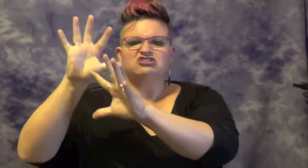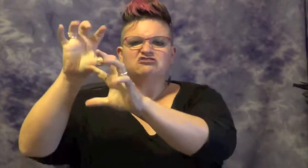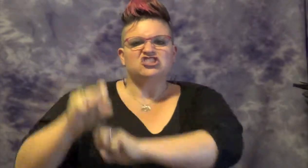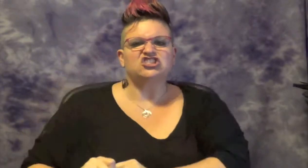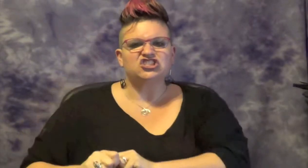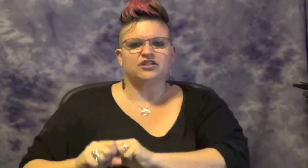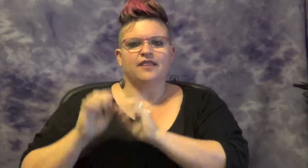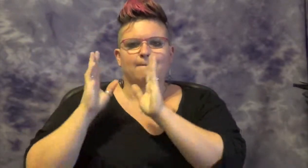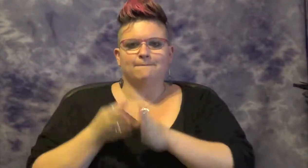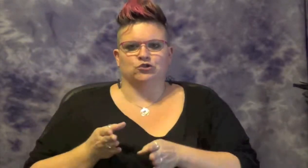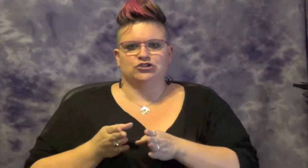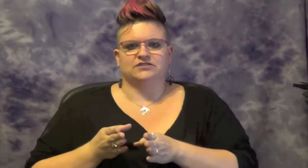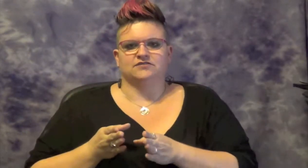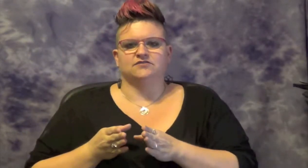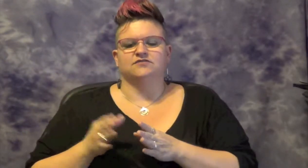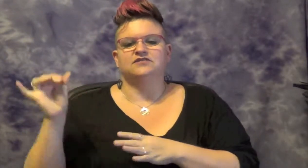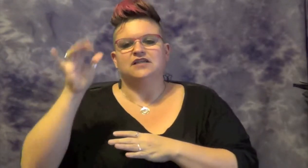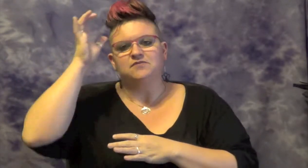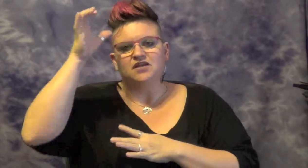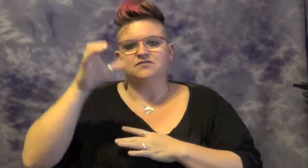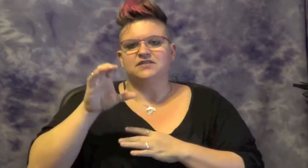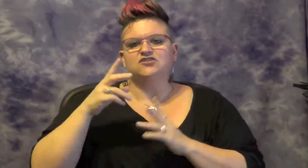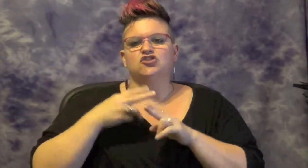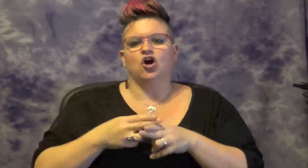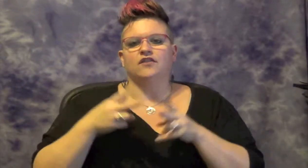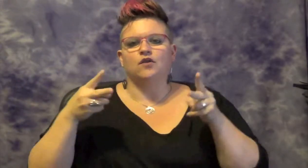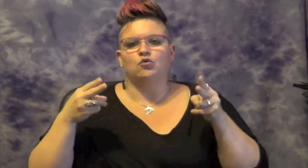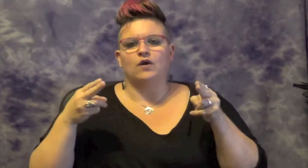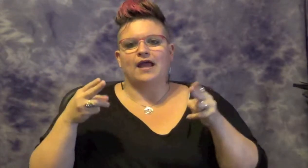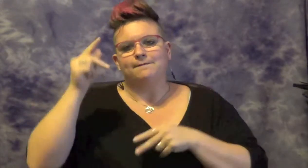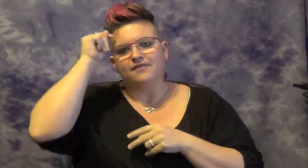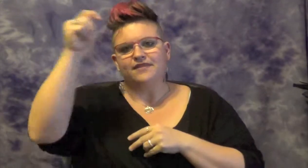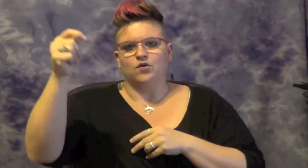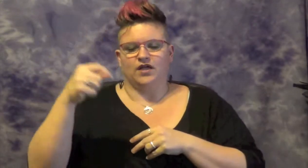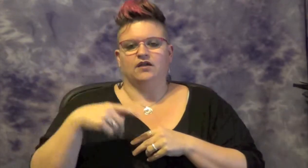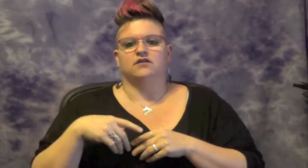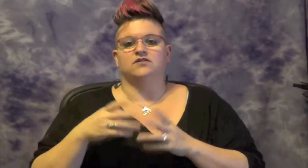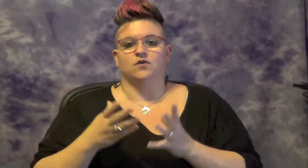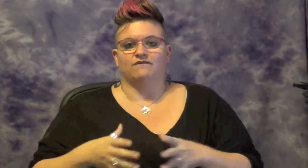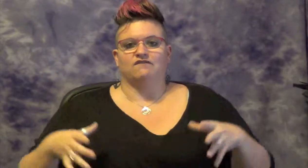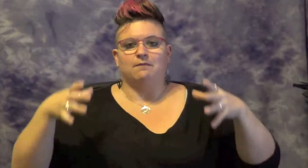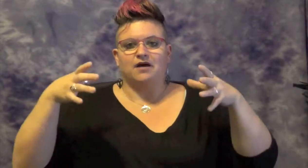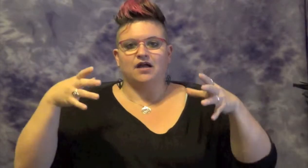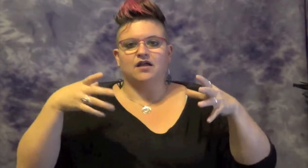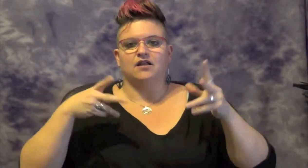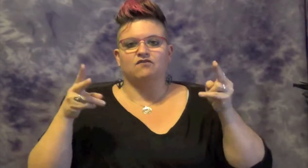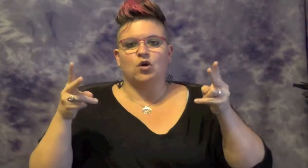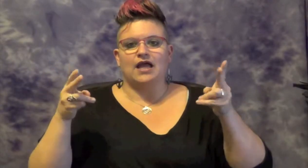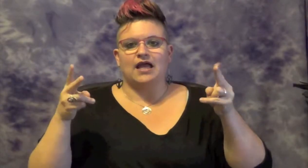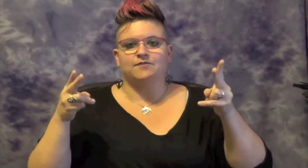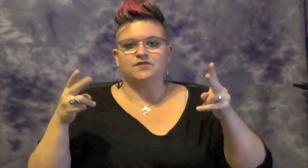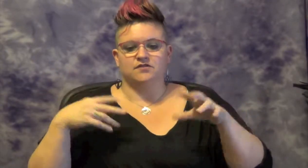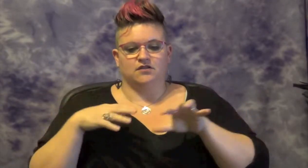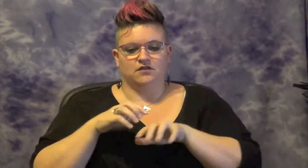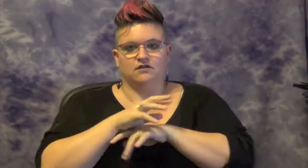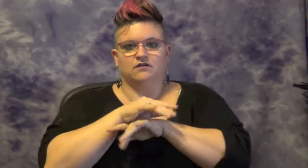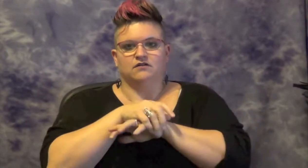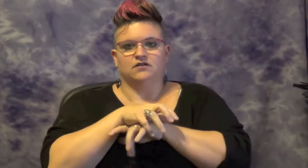start to climb and try to take down that person. The same concept is from the crab theory. If you have a bucket of crabs and they're